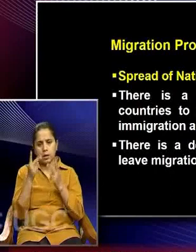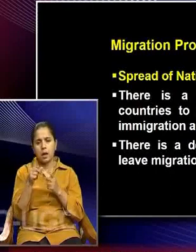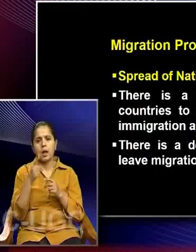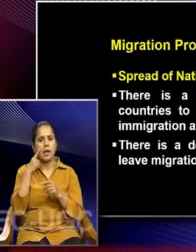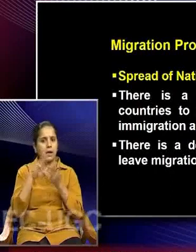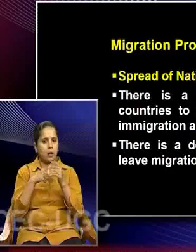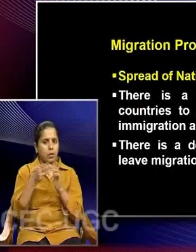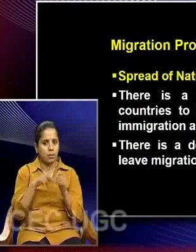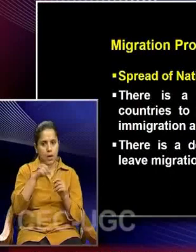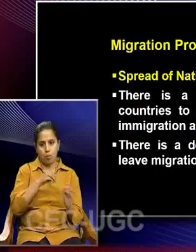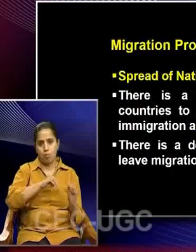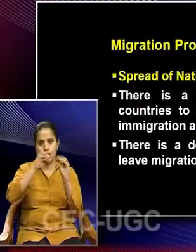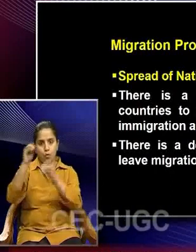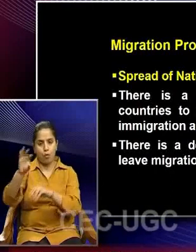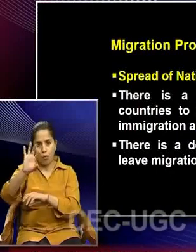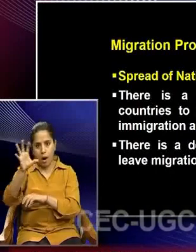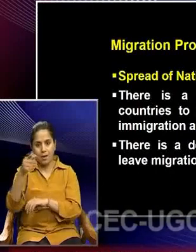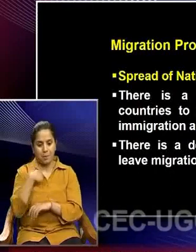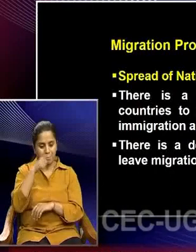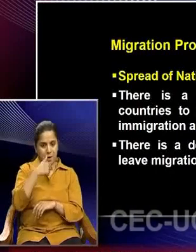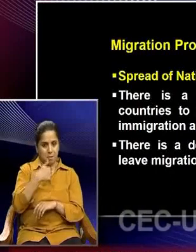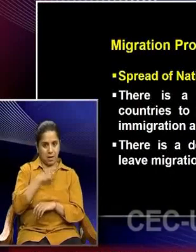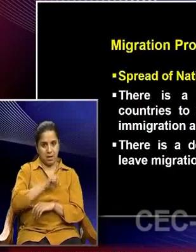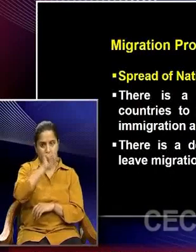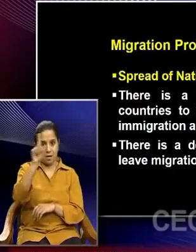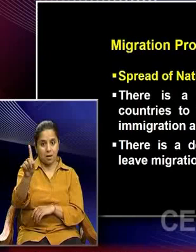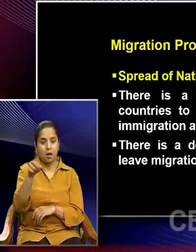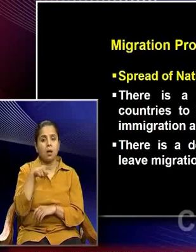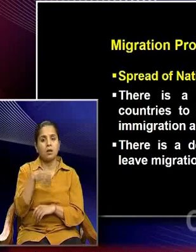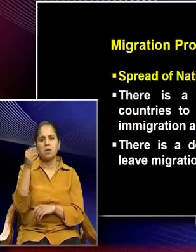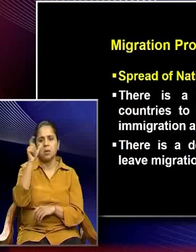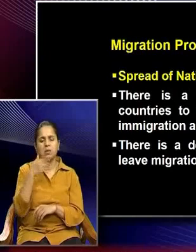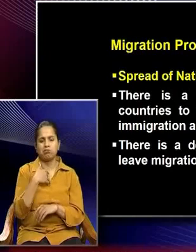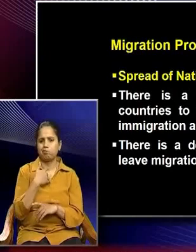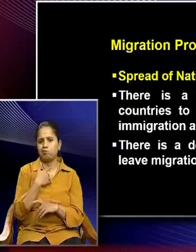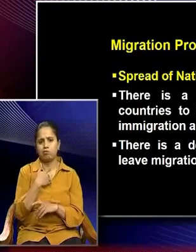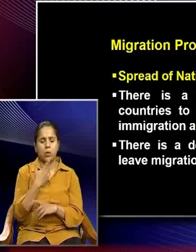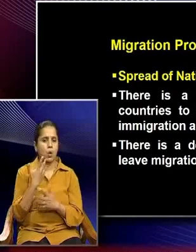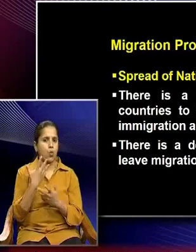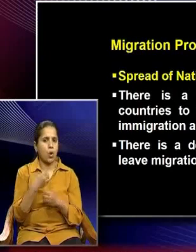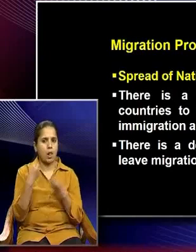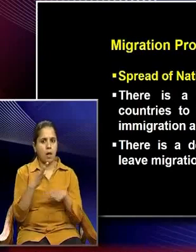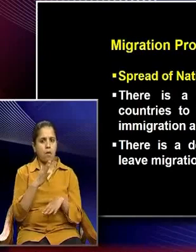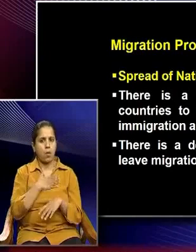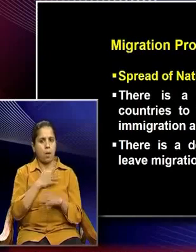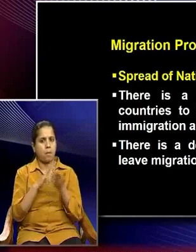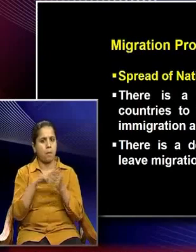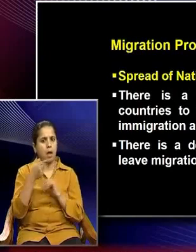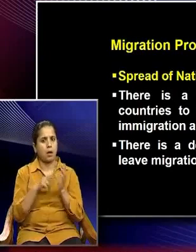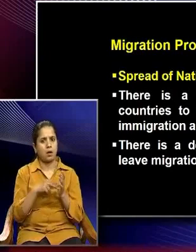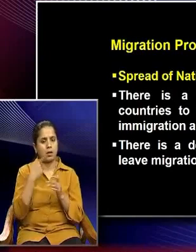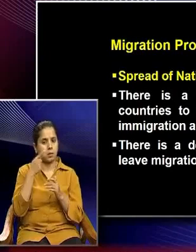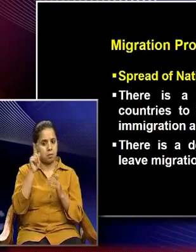and emigration streams, and so there is a declining willingness to leave migration